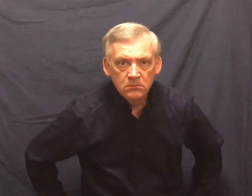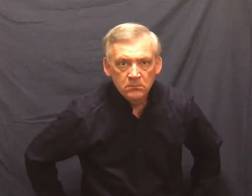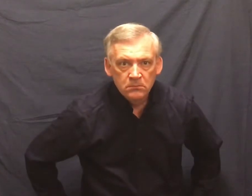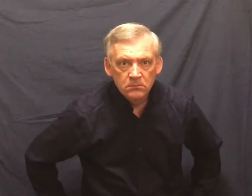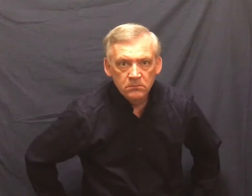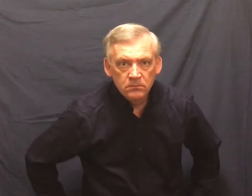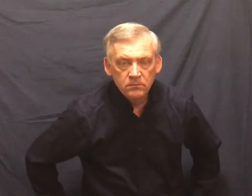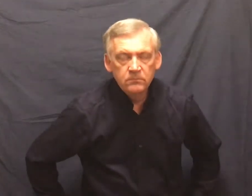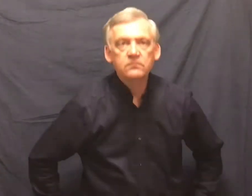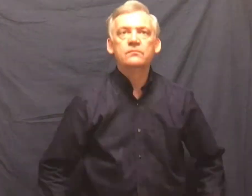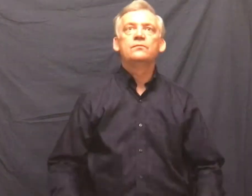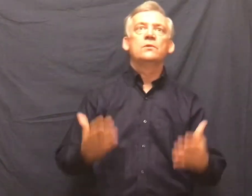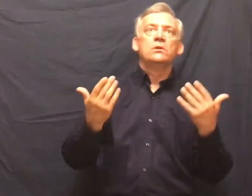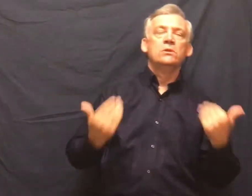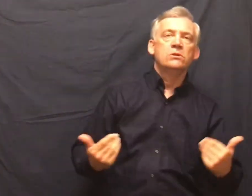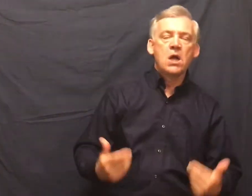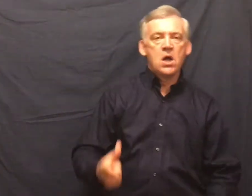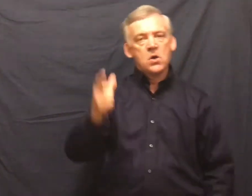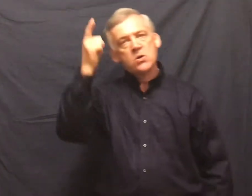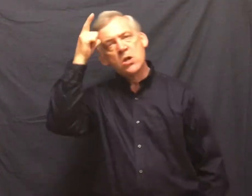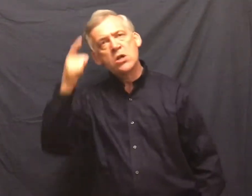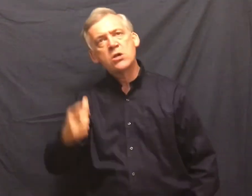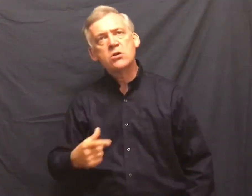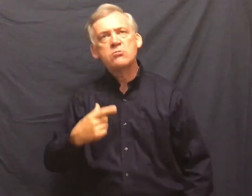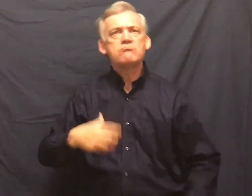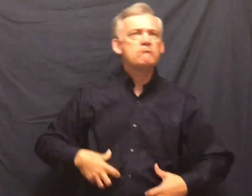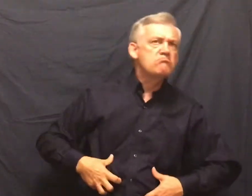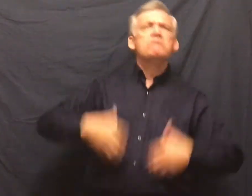Now Lenny retorted belligerently, he ain't neither.